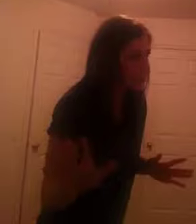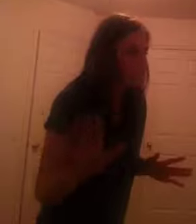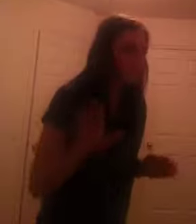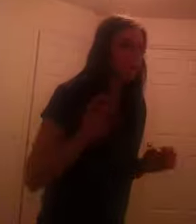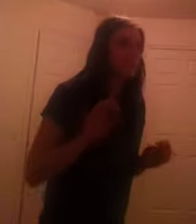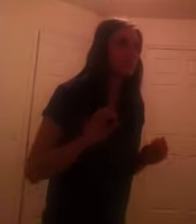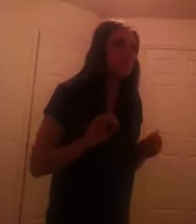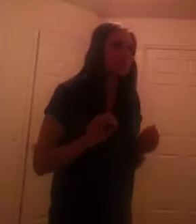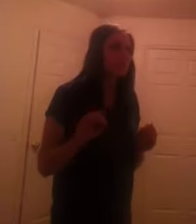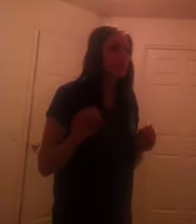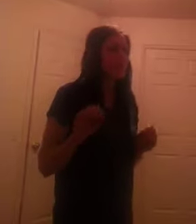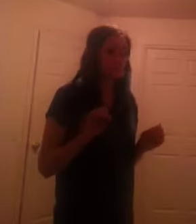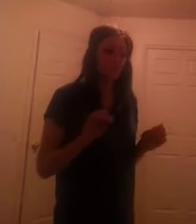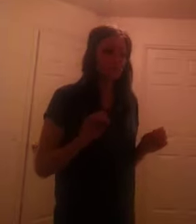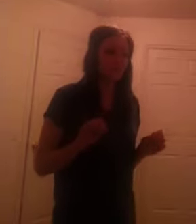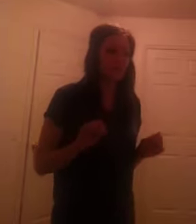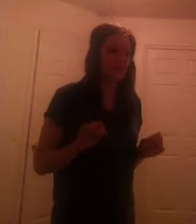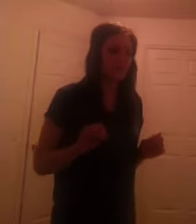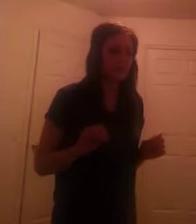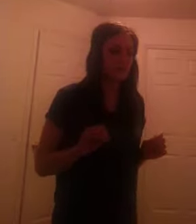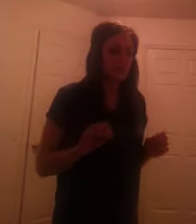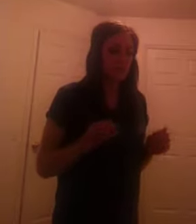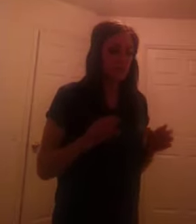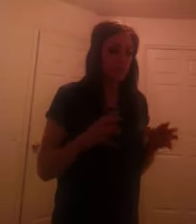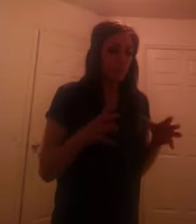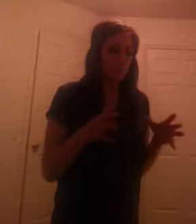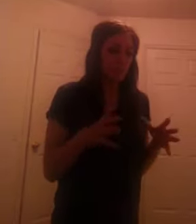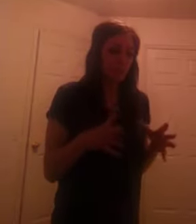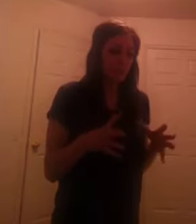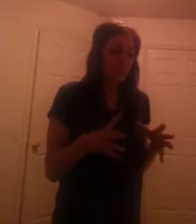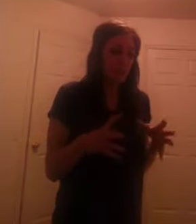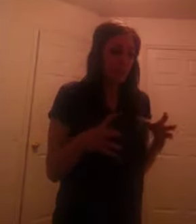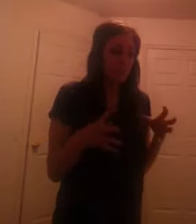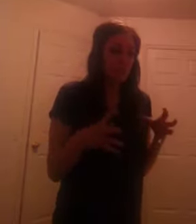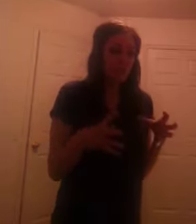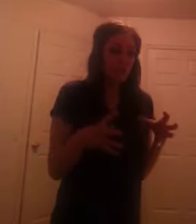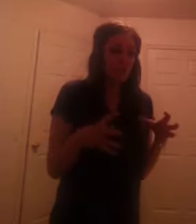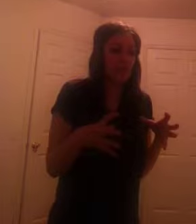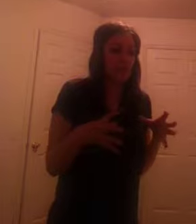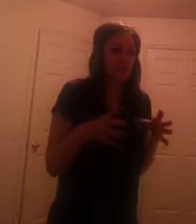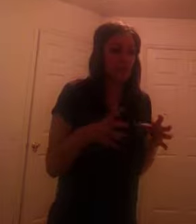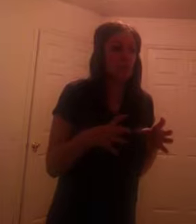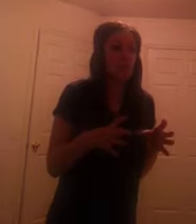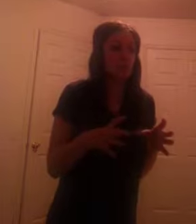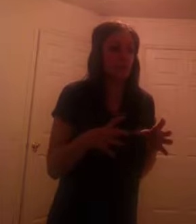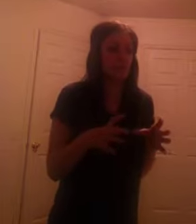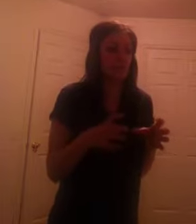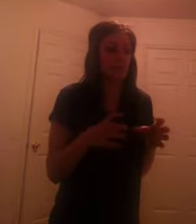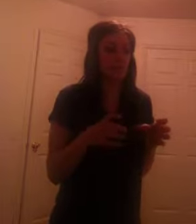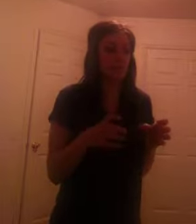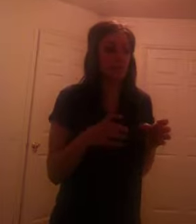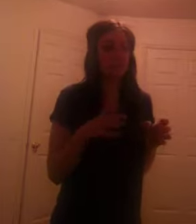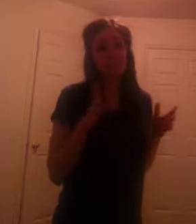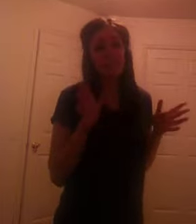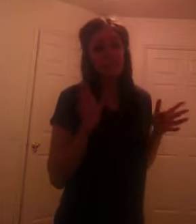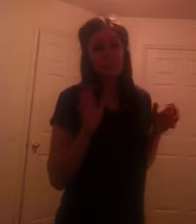I promise, but they weren't regular ankles. They were big, fat, swollen ankles. Cankles,